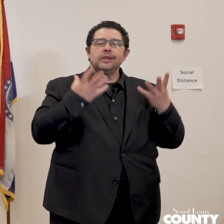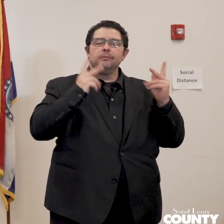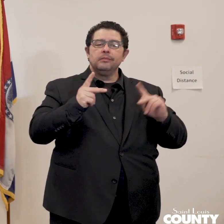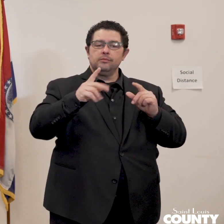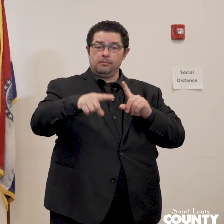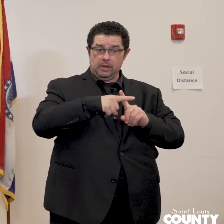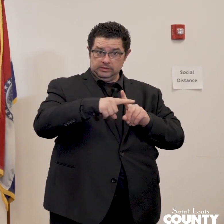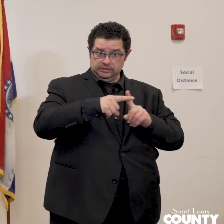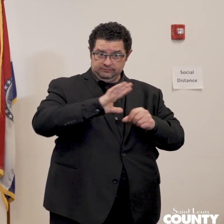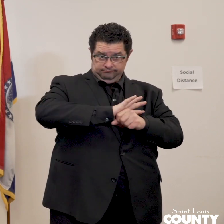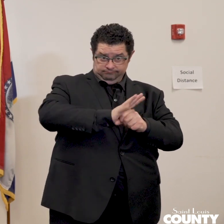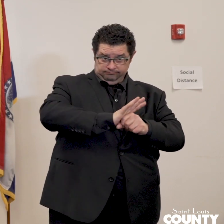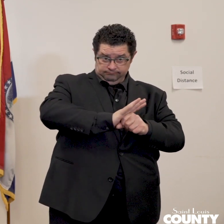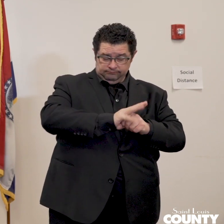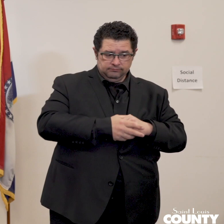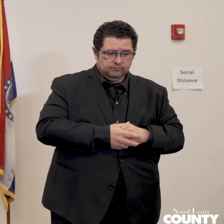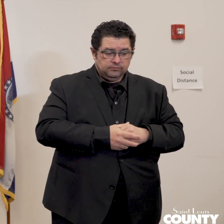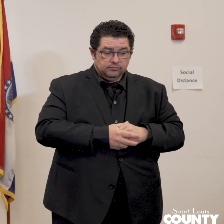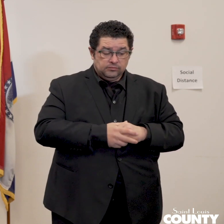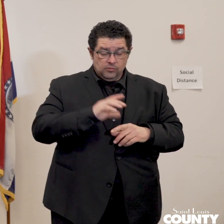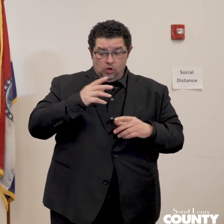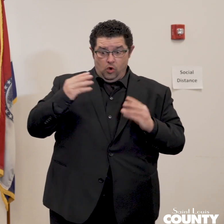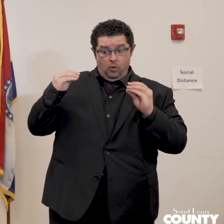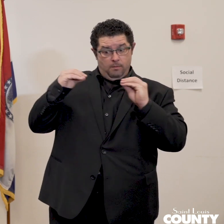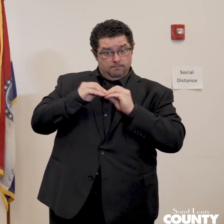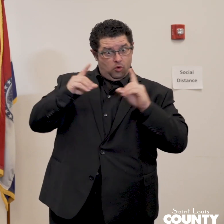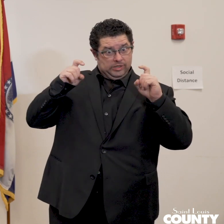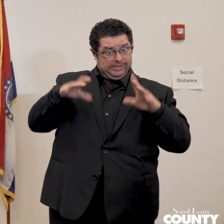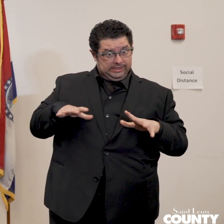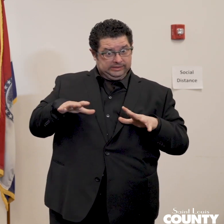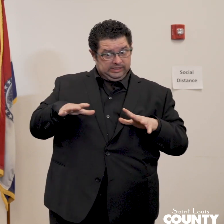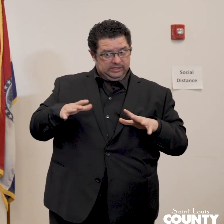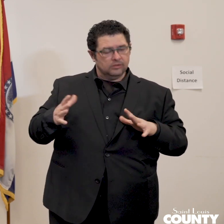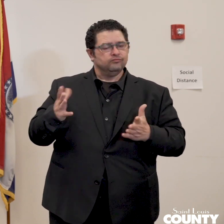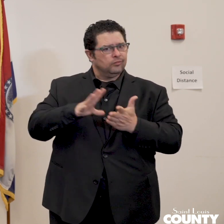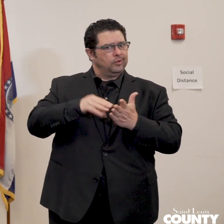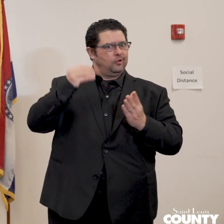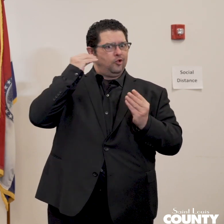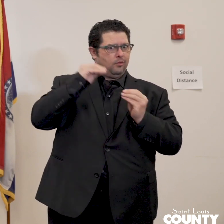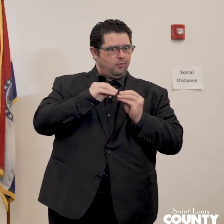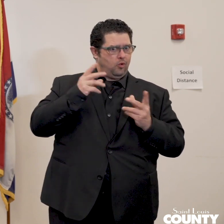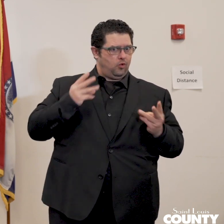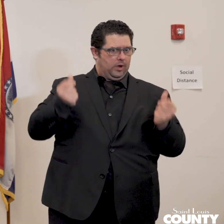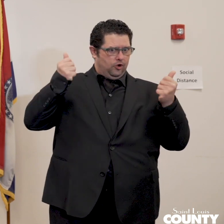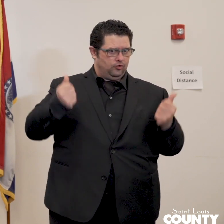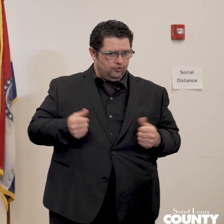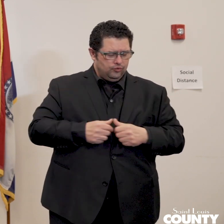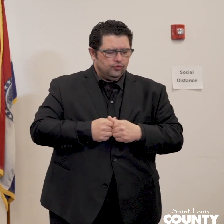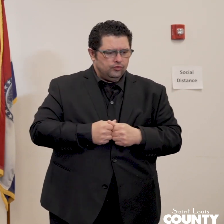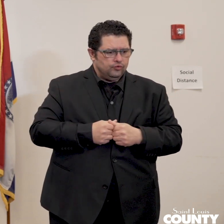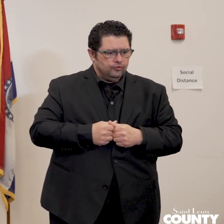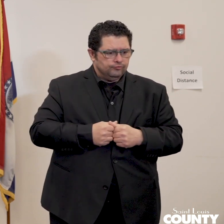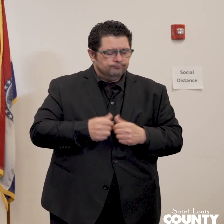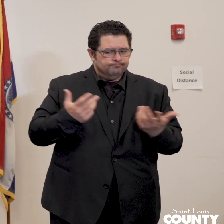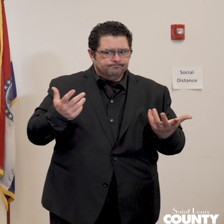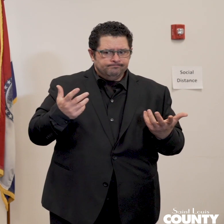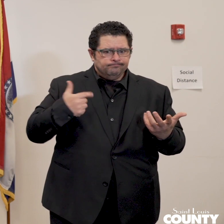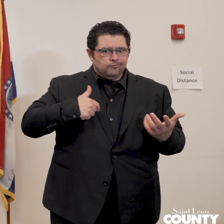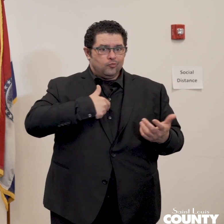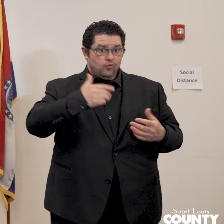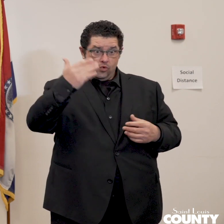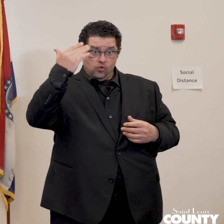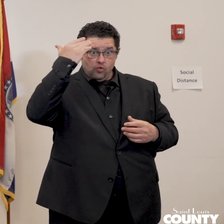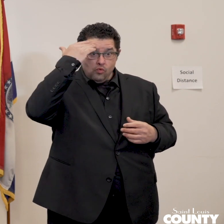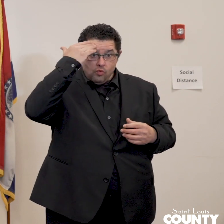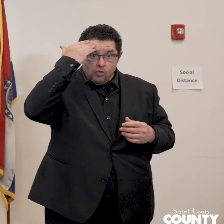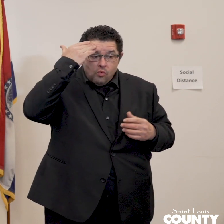More testing gets us more quickly to the answer that we need on how long this goes. And as history has shown us, viruses